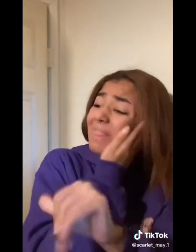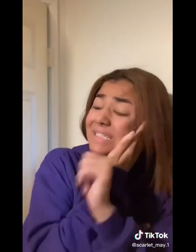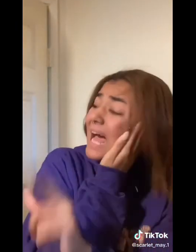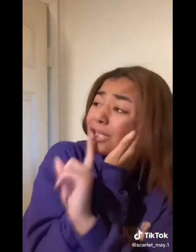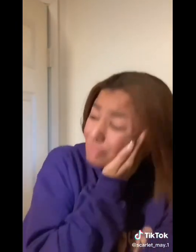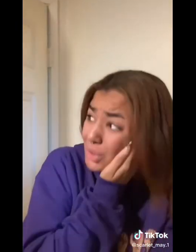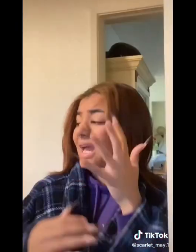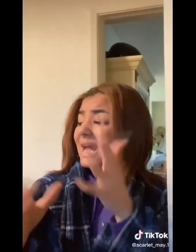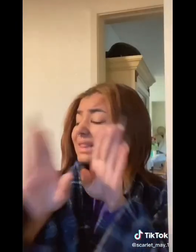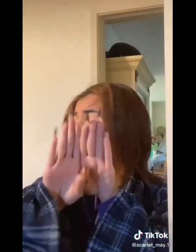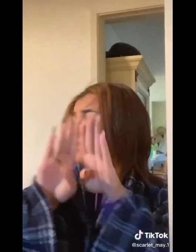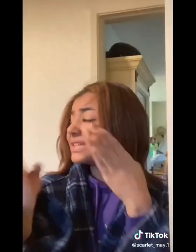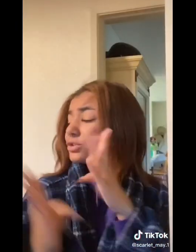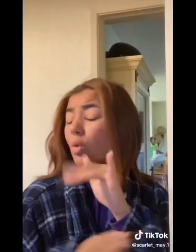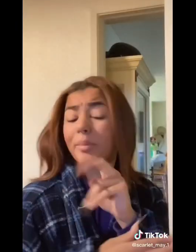true. Leave this door open, Brian.